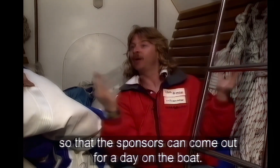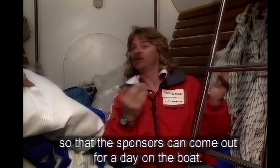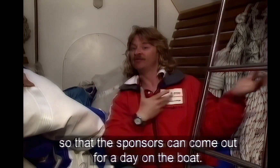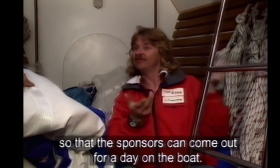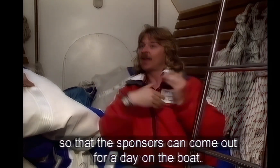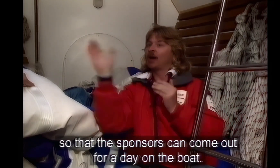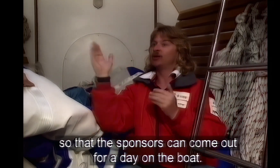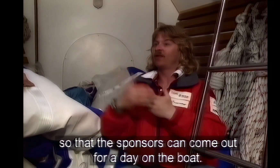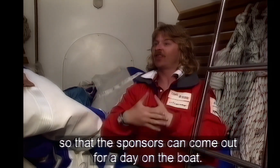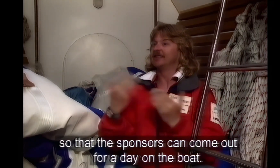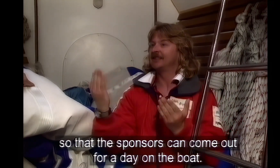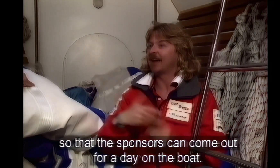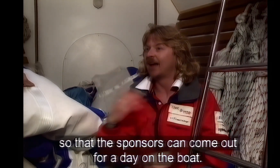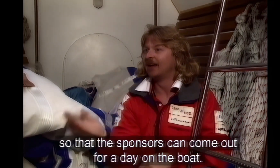for a day on the boat.